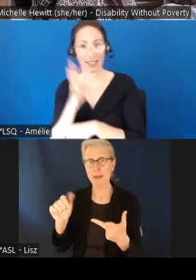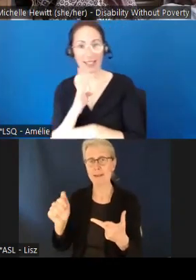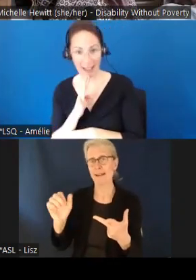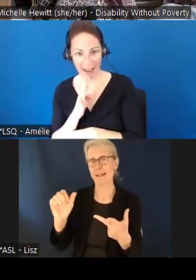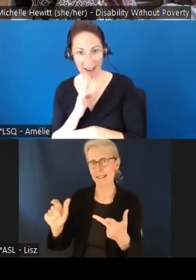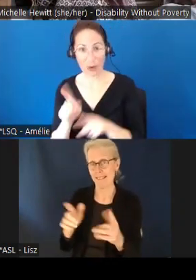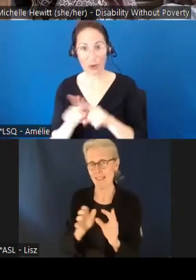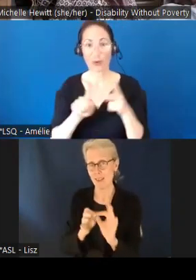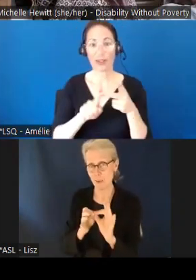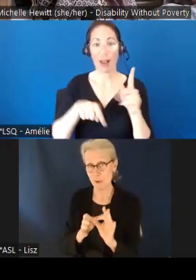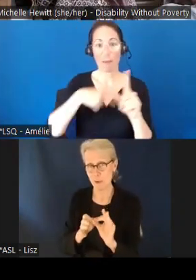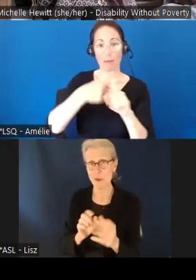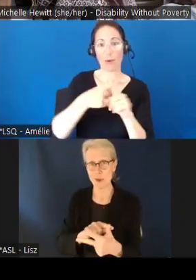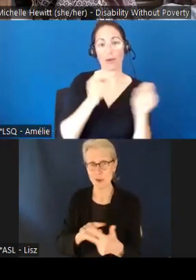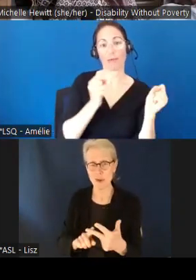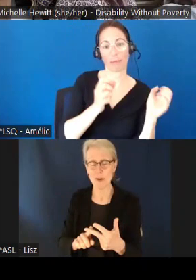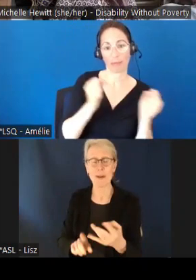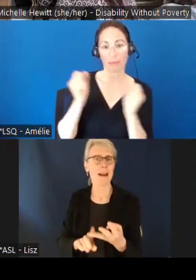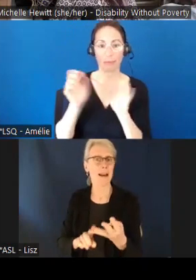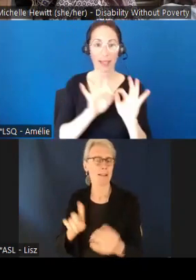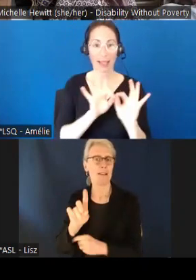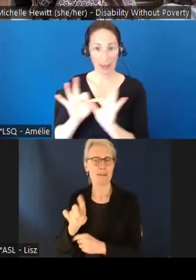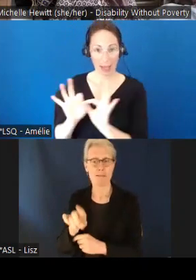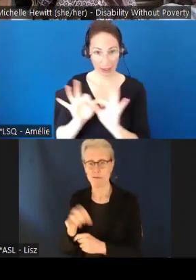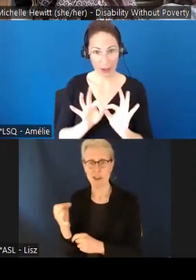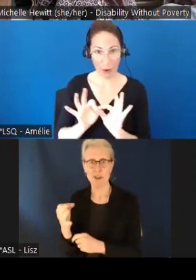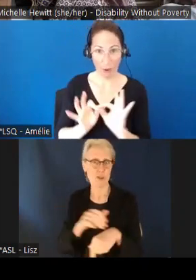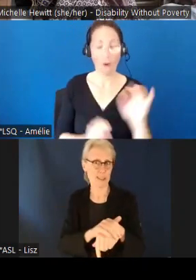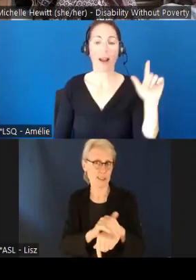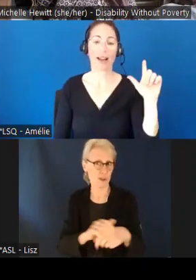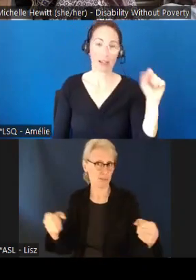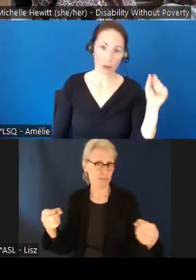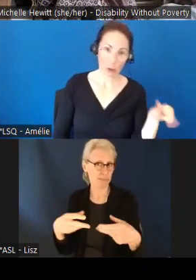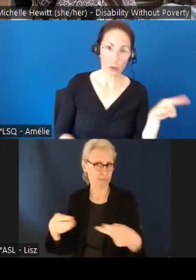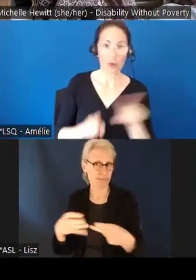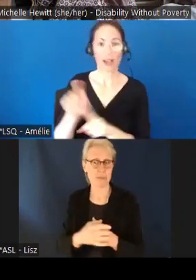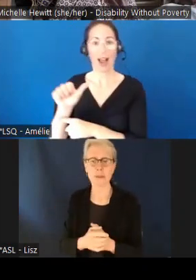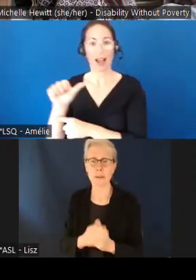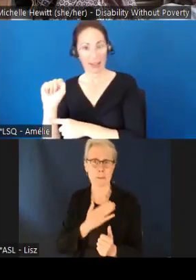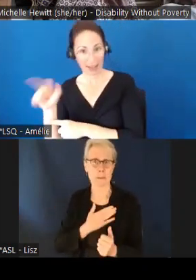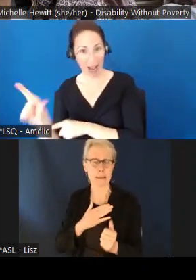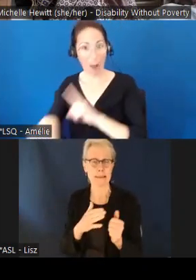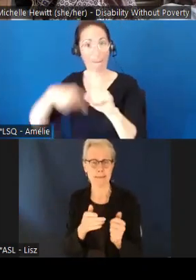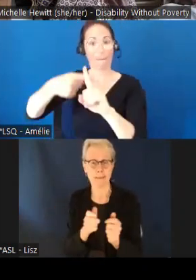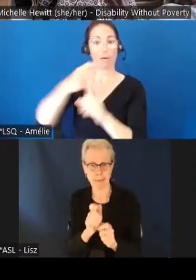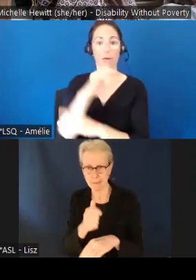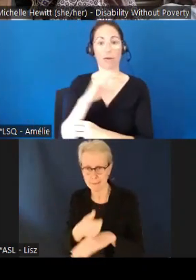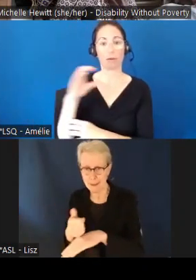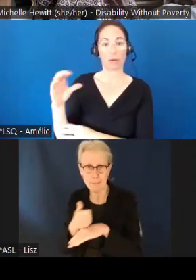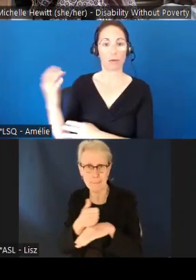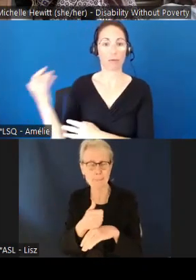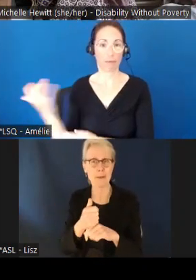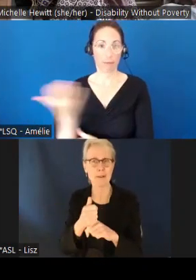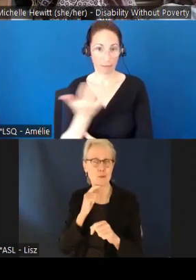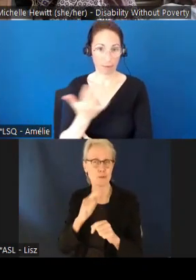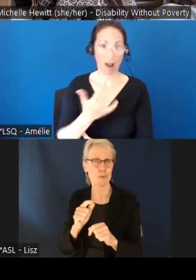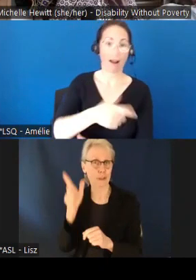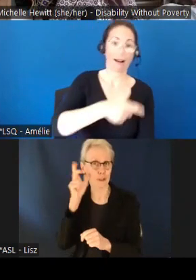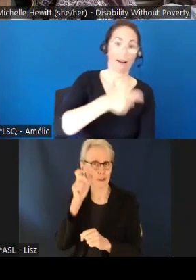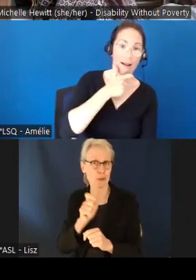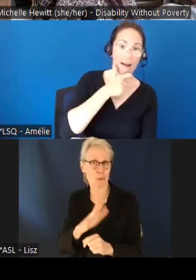interpretation, French and English captioning. Please take a moment to adjust your settings as